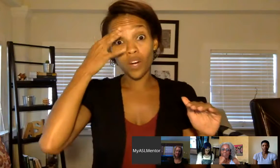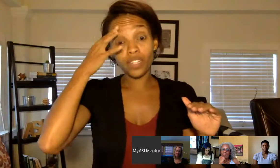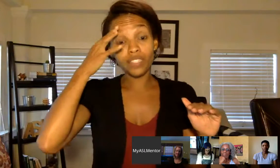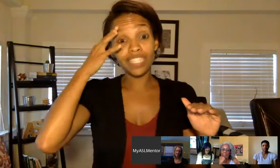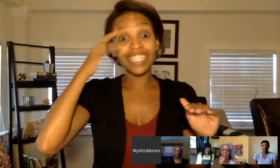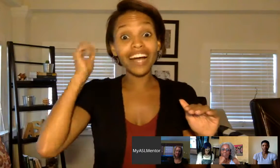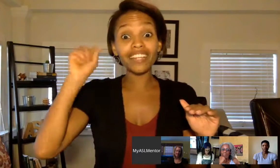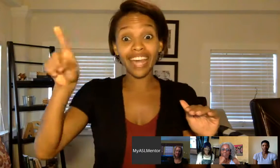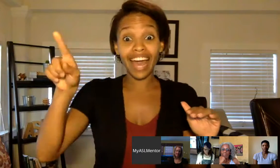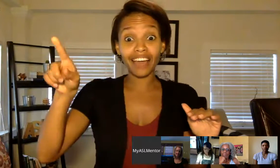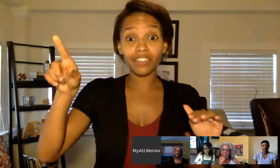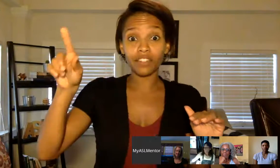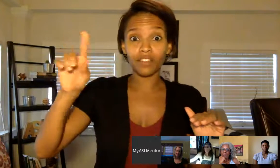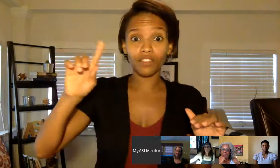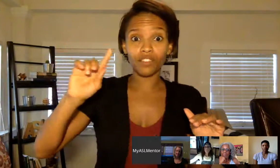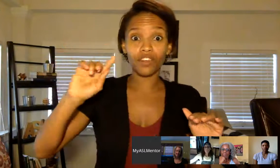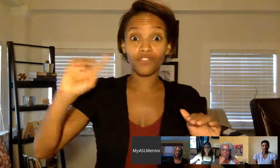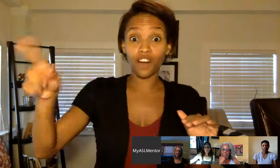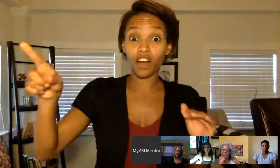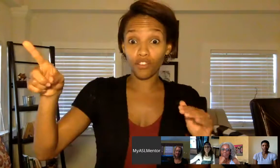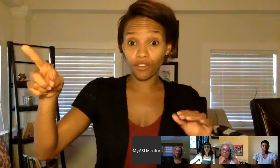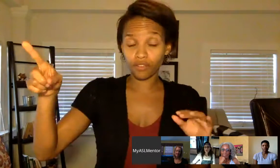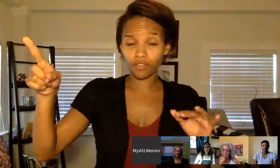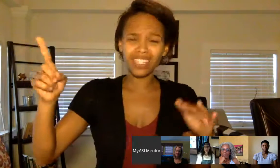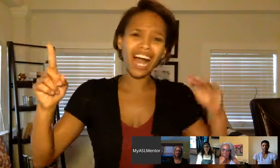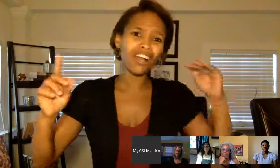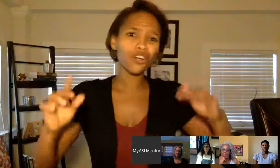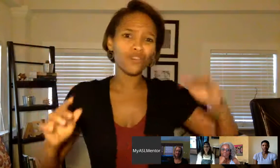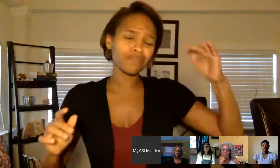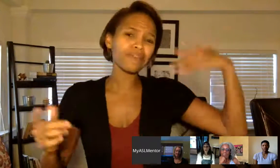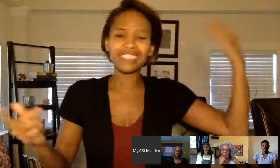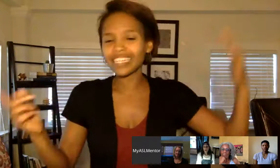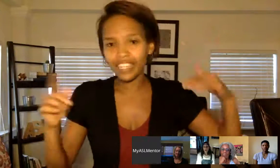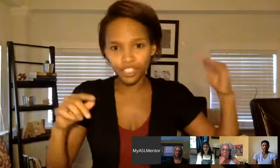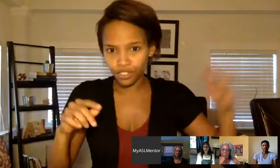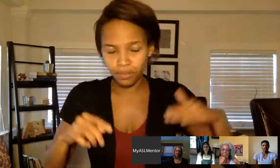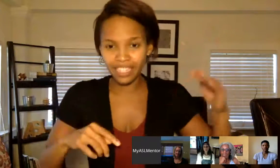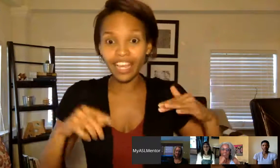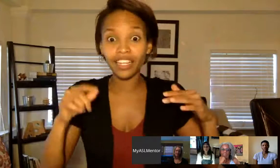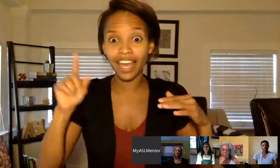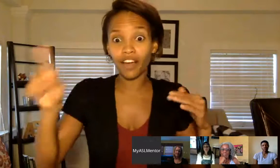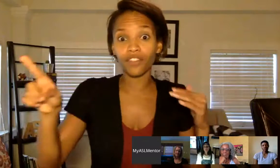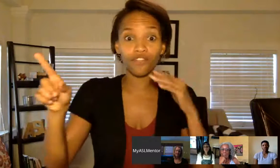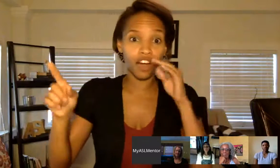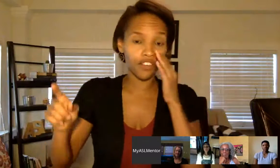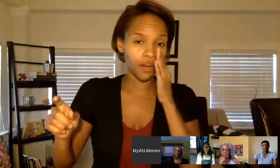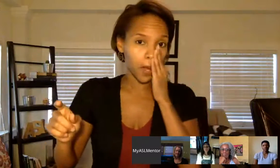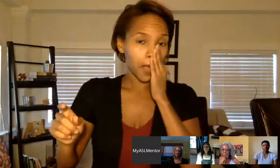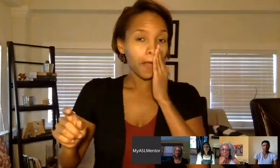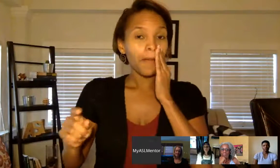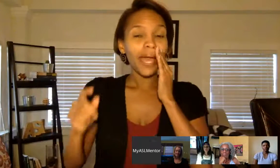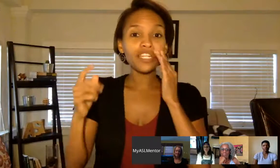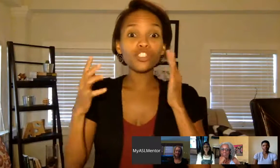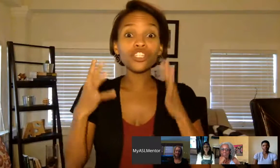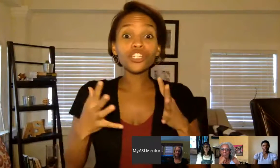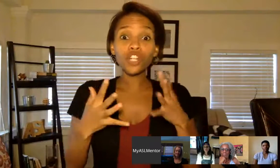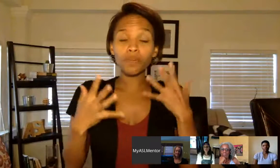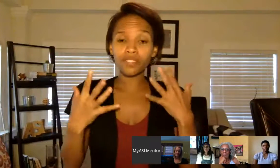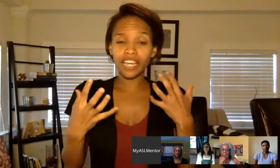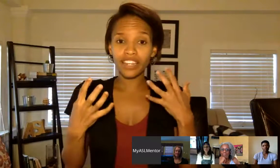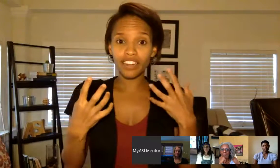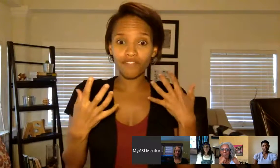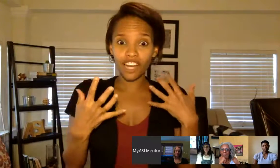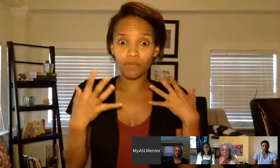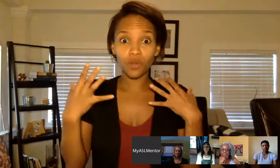that was yelling at their father. I don't know, if maybe a teenager or something, yelling at the father. And she grew